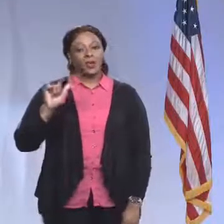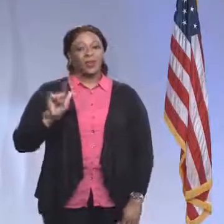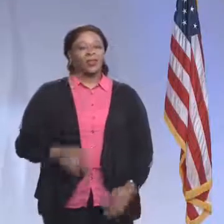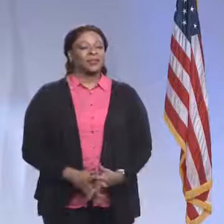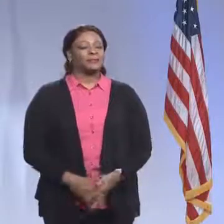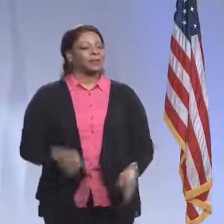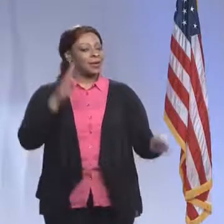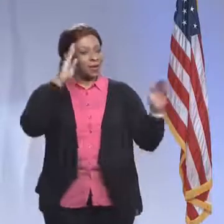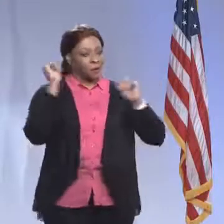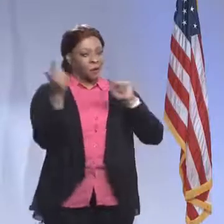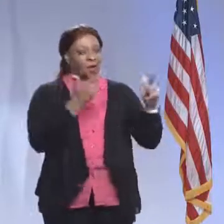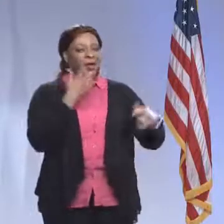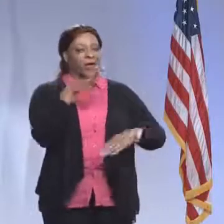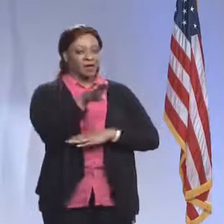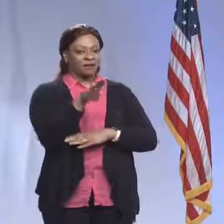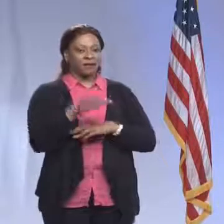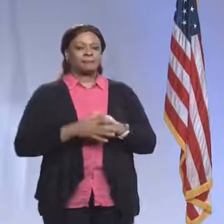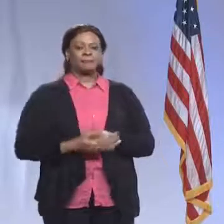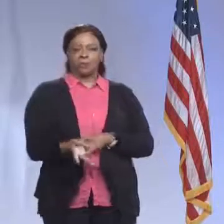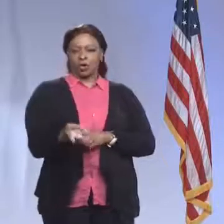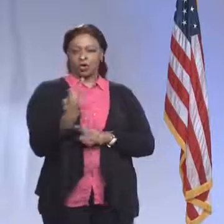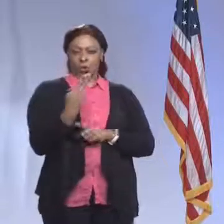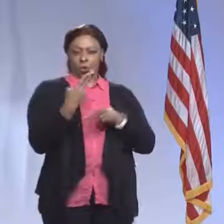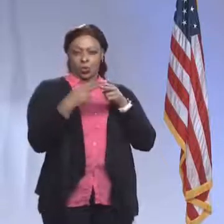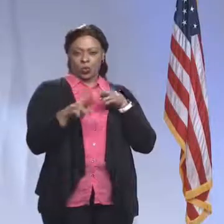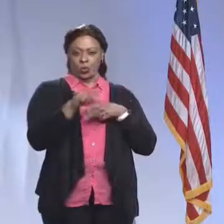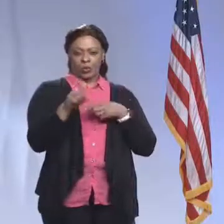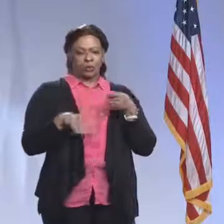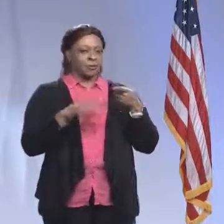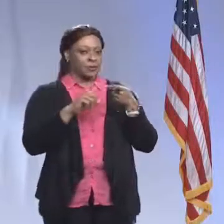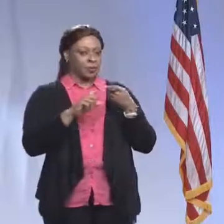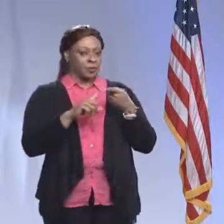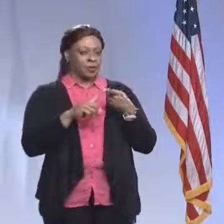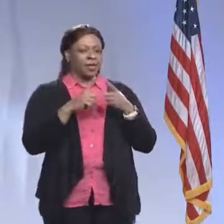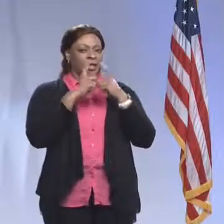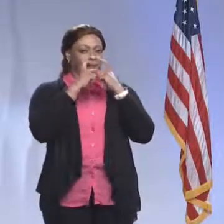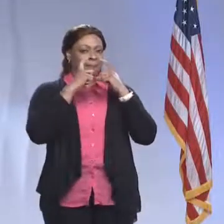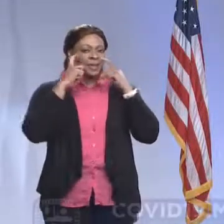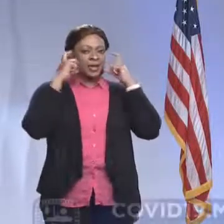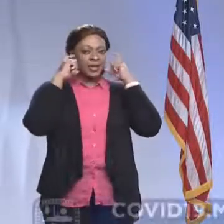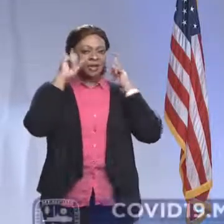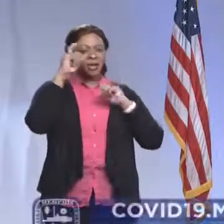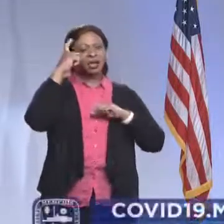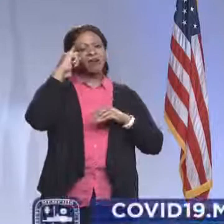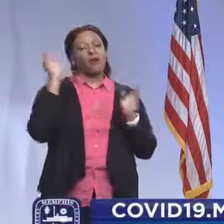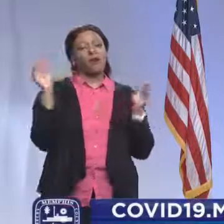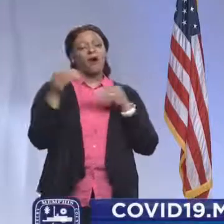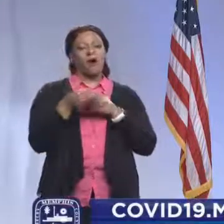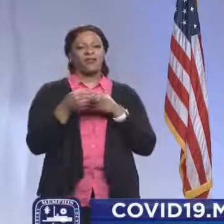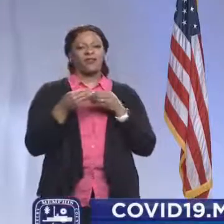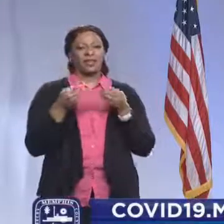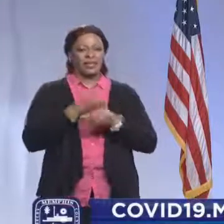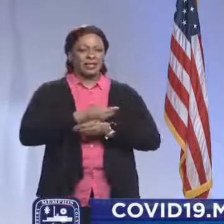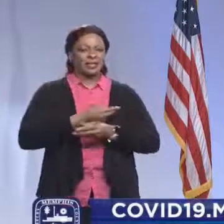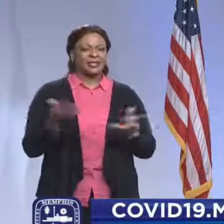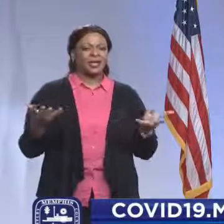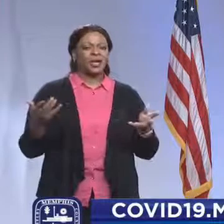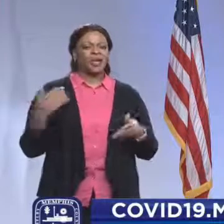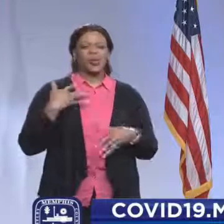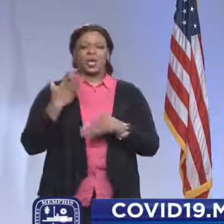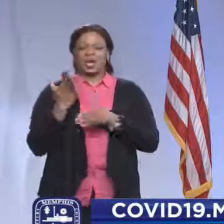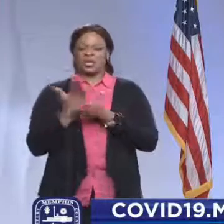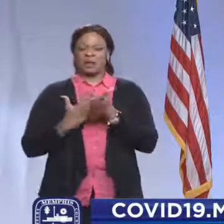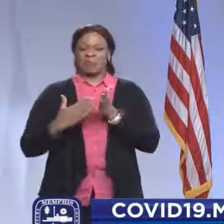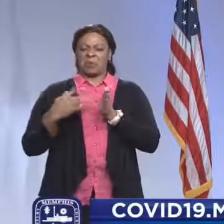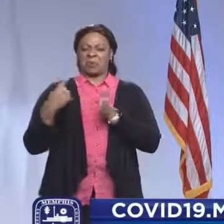Hey everyone, good afternoon. Two quick questions. One is about the mask that the governor's office sent out. We've gotten some criticism and seen